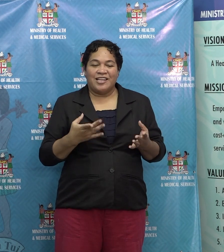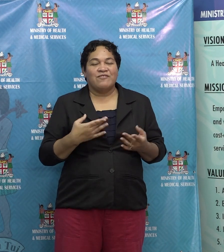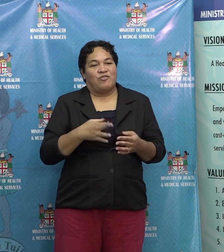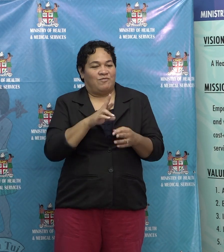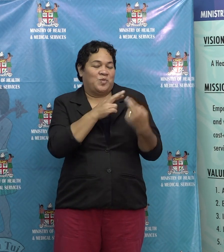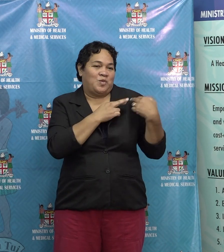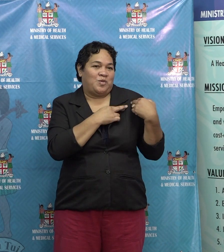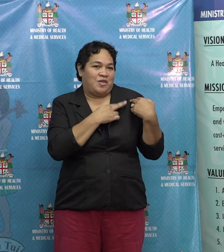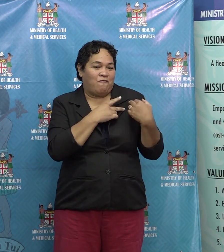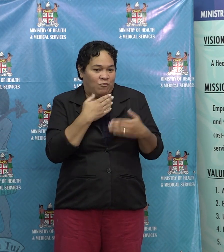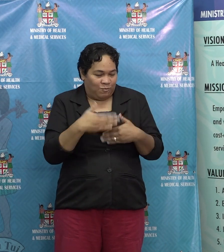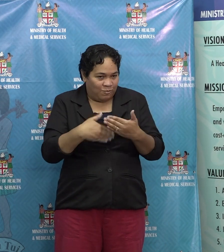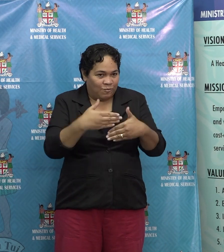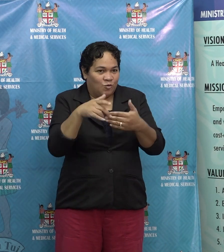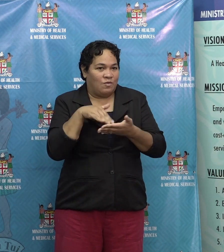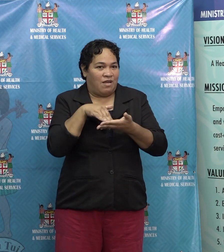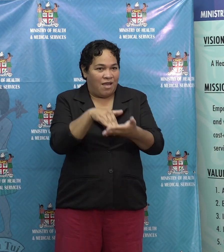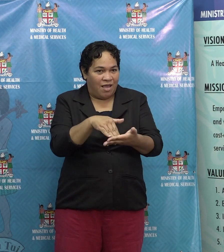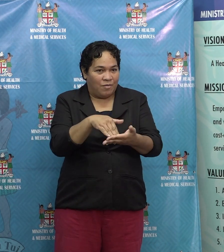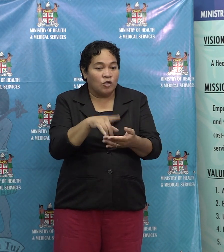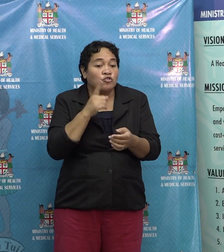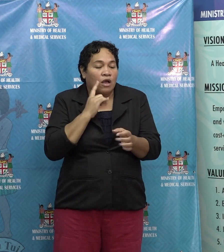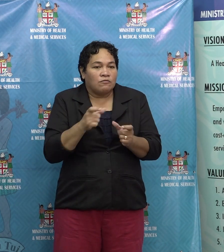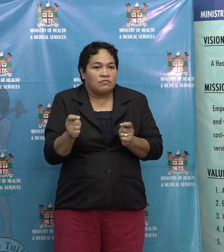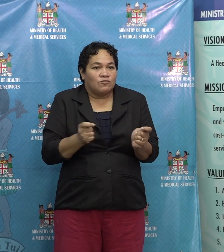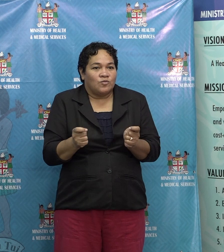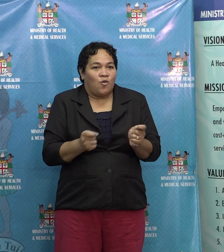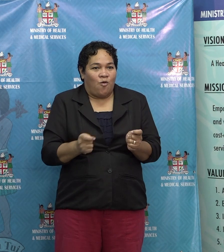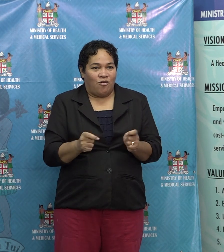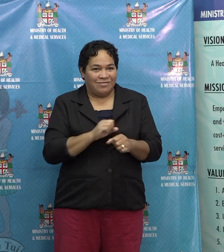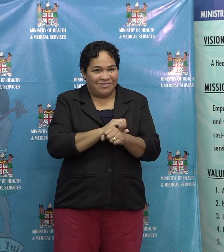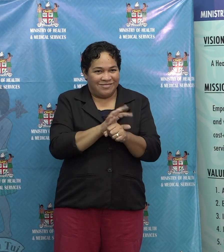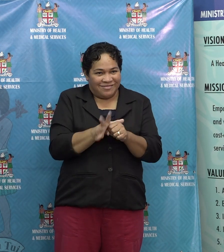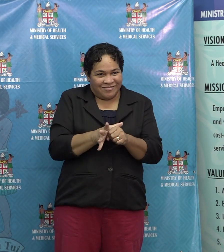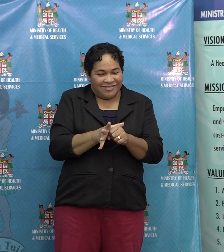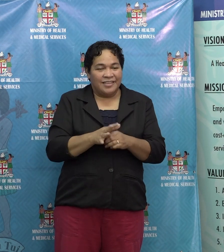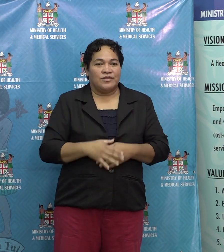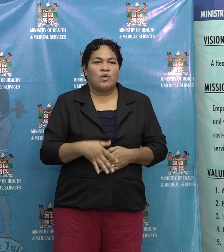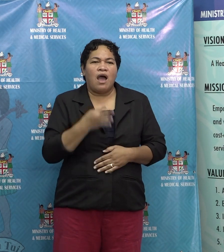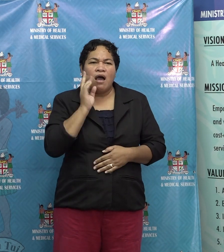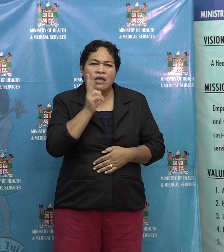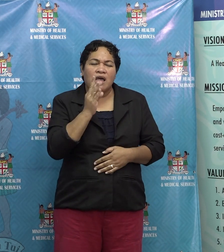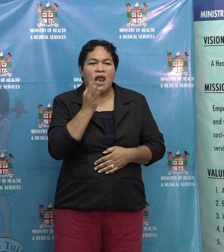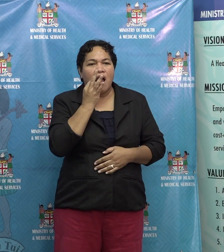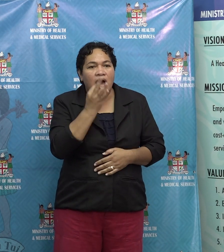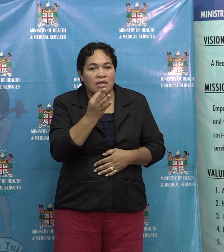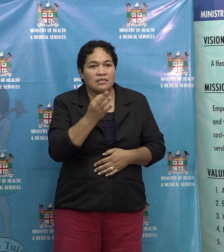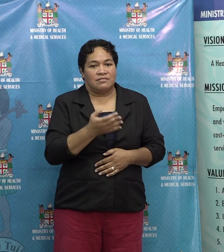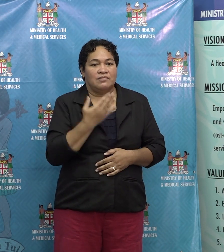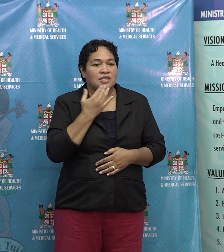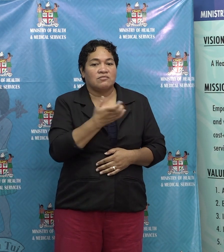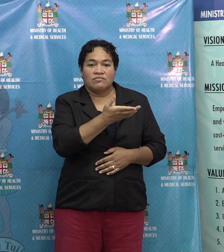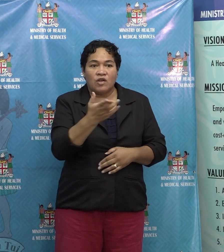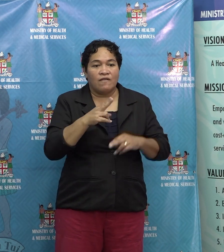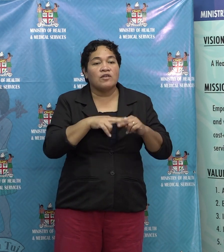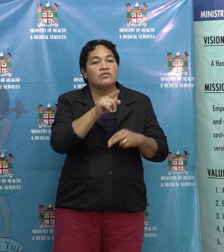the current campaign to contain the COVID outbreak in our community. We are asking again that the rest of Fiji